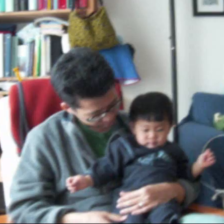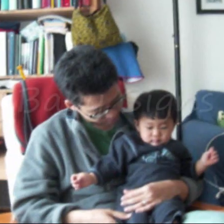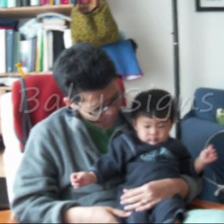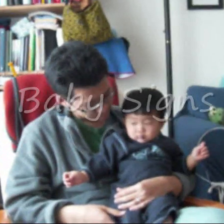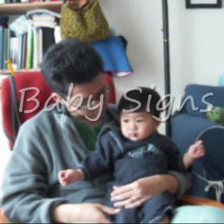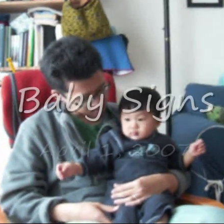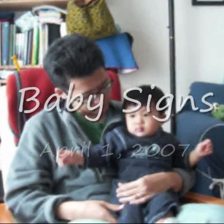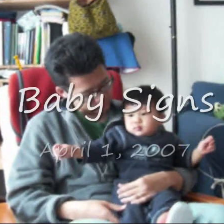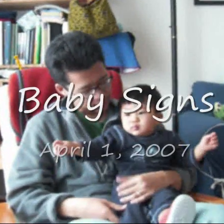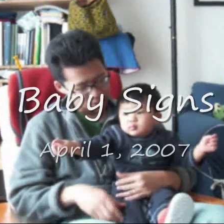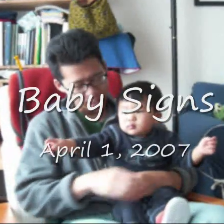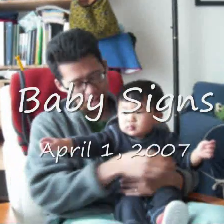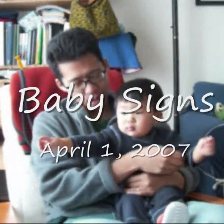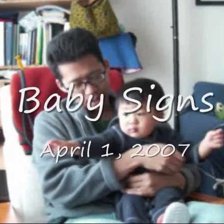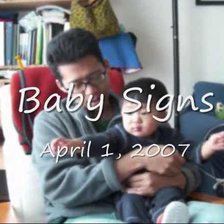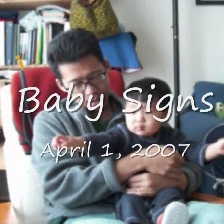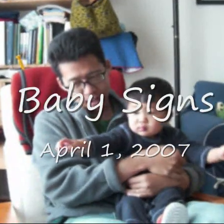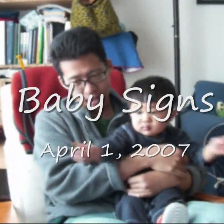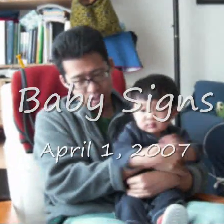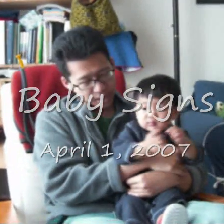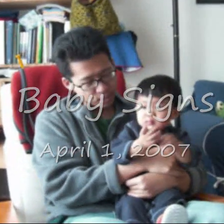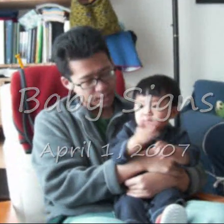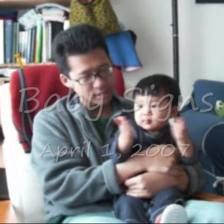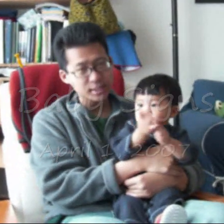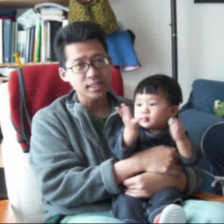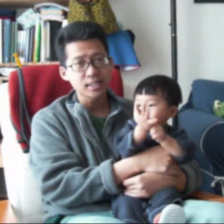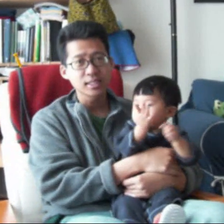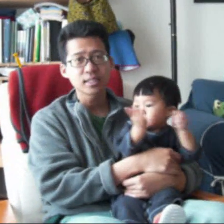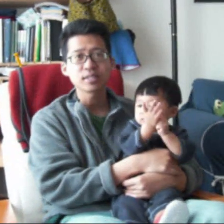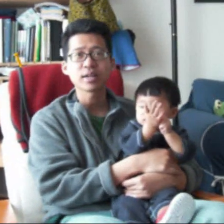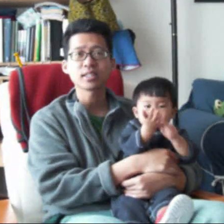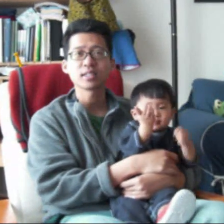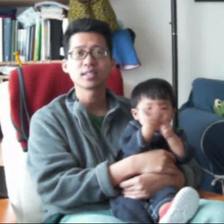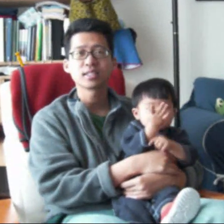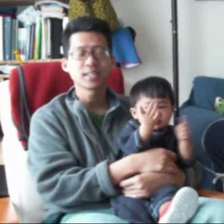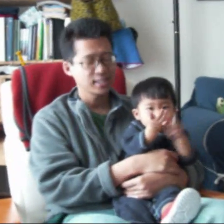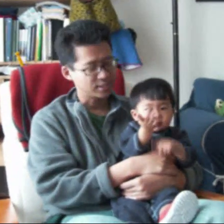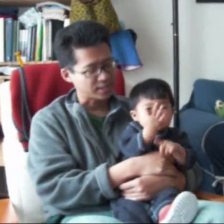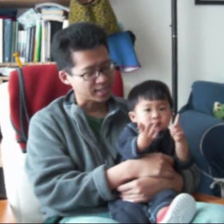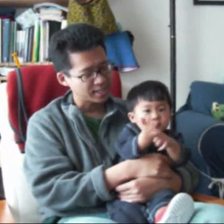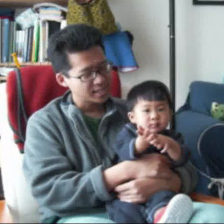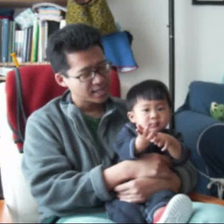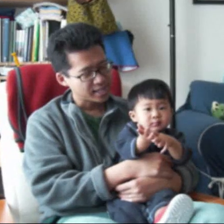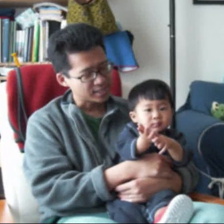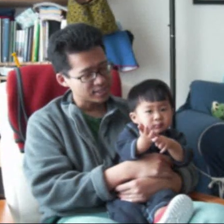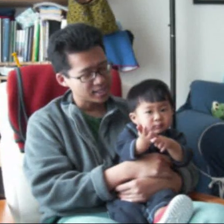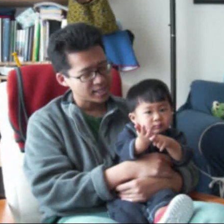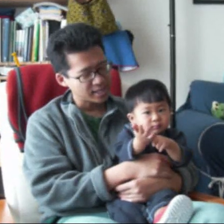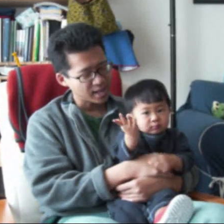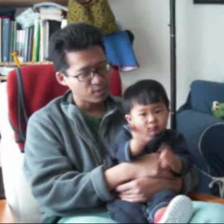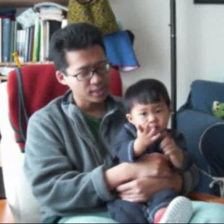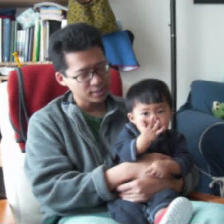Can you say I want? I want? You ready? Okay. Can you say I want?